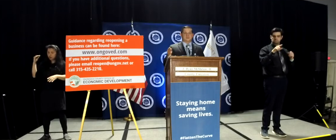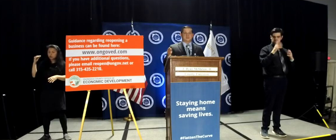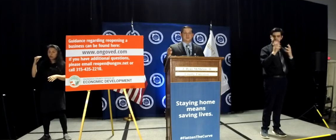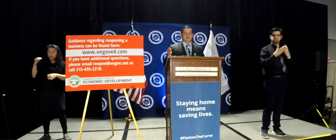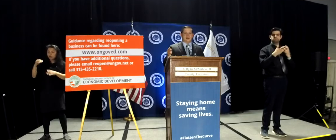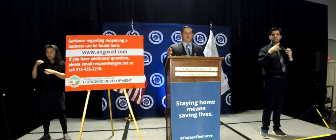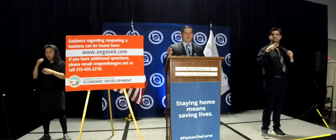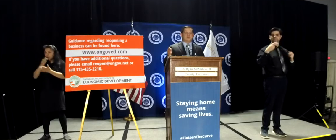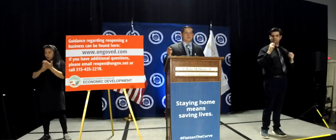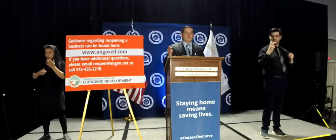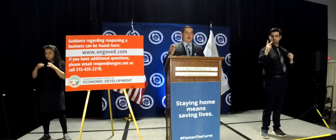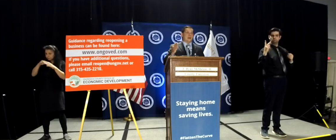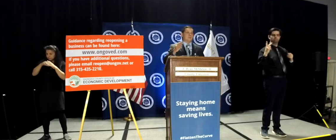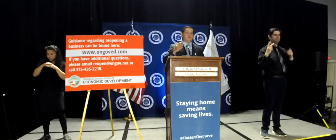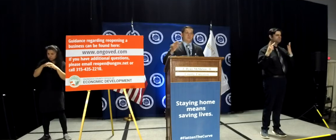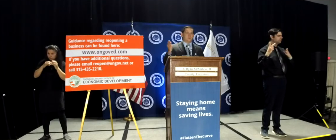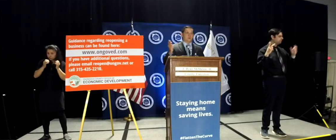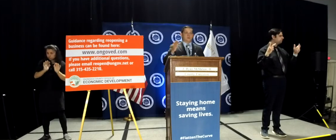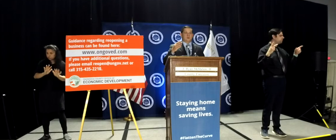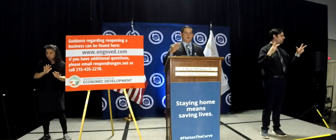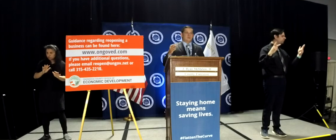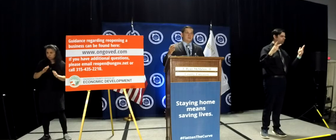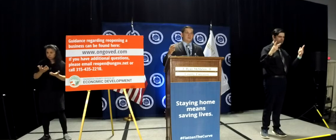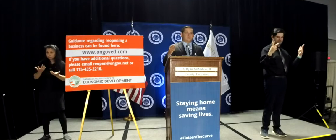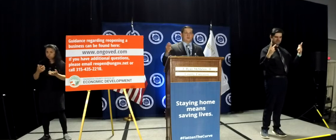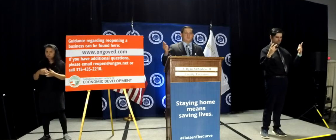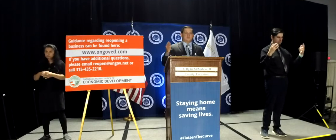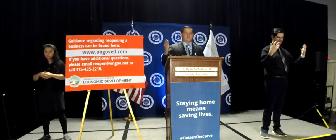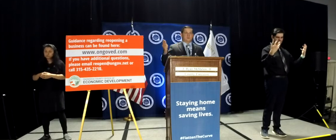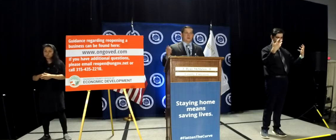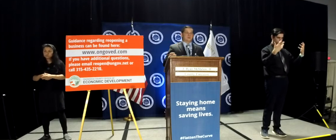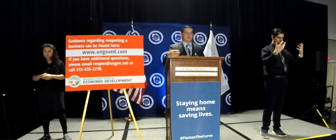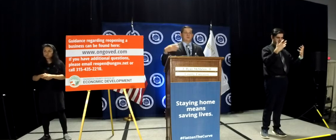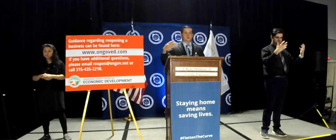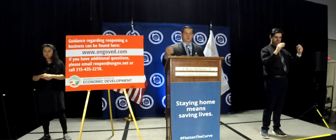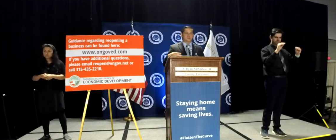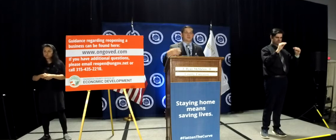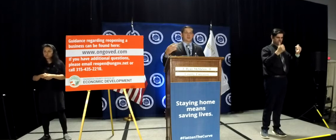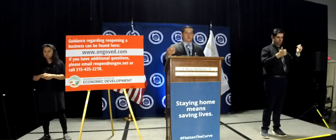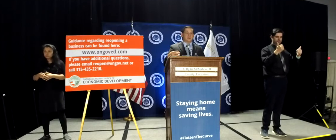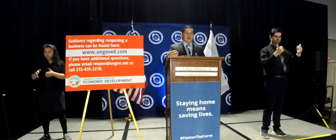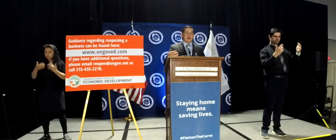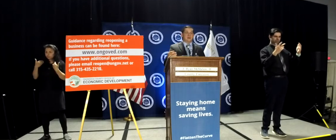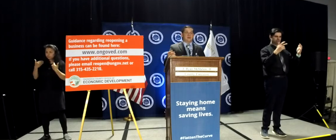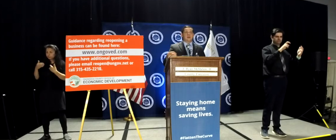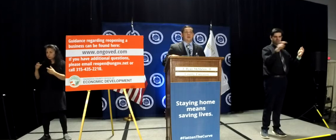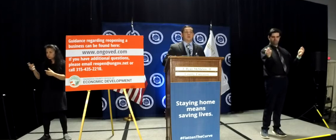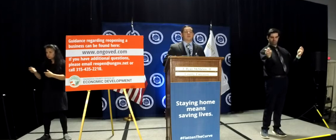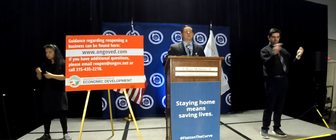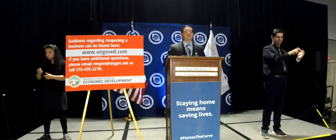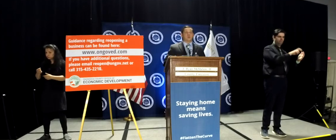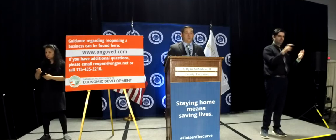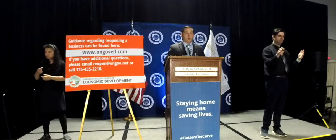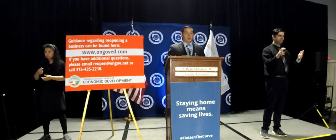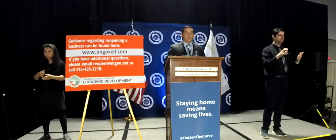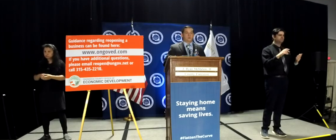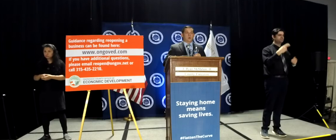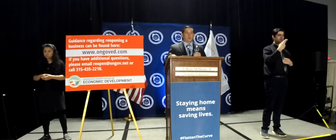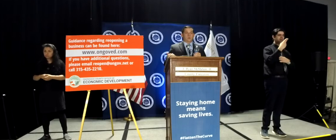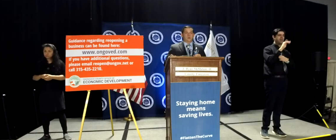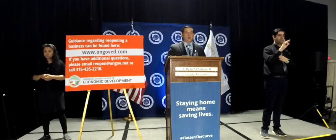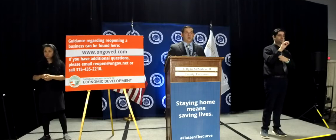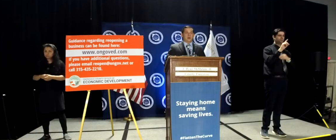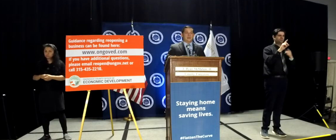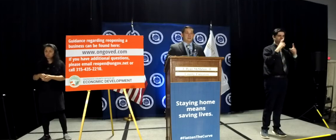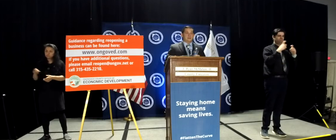some of these things that are hybrid to happen before a phase 3 or a phase 4. I think those are discussions that are being had, and we're not being told no.